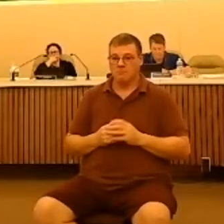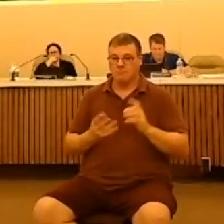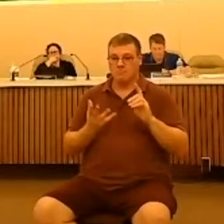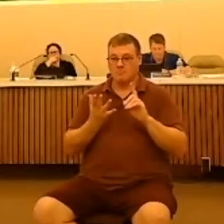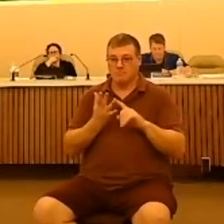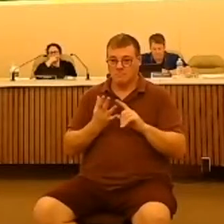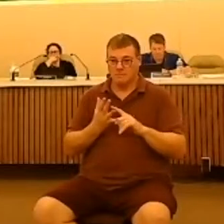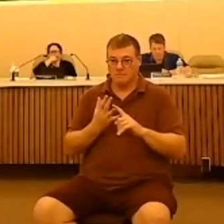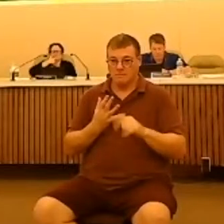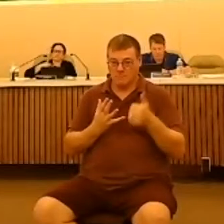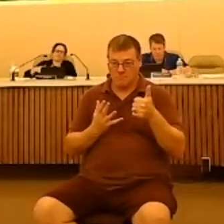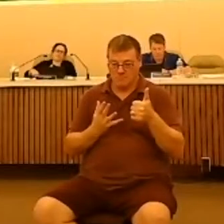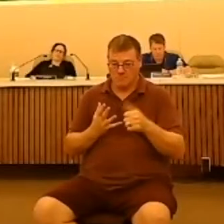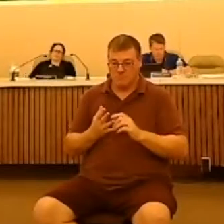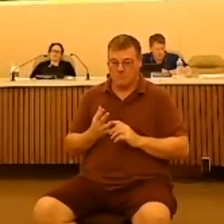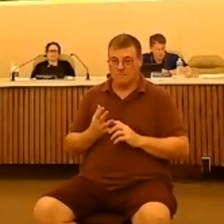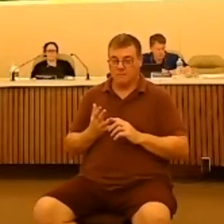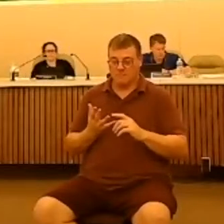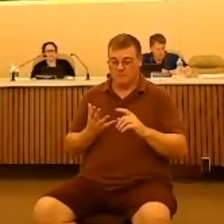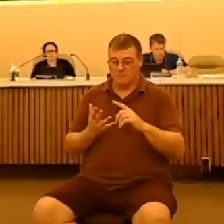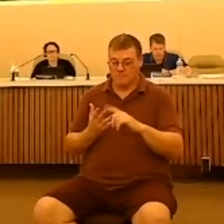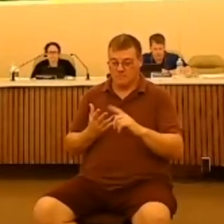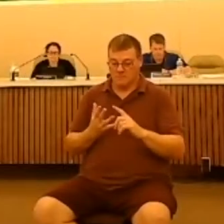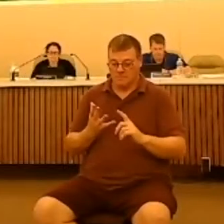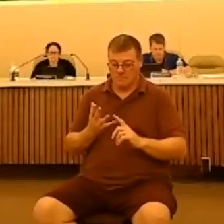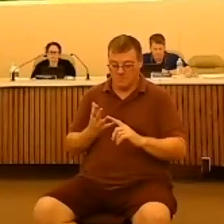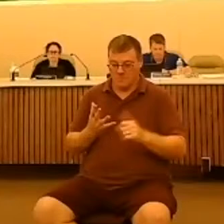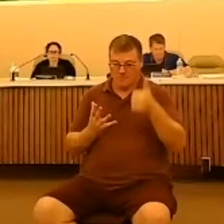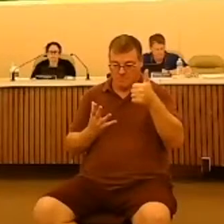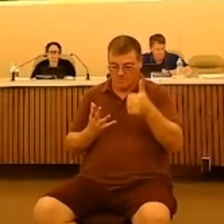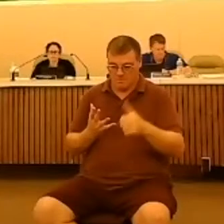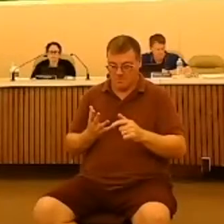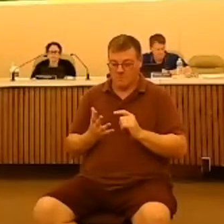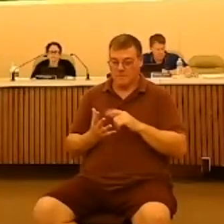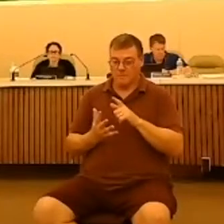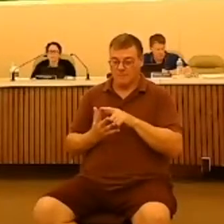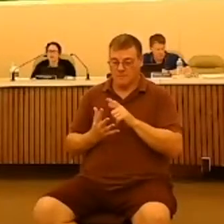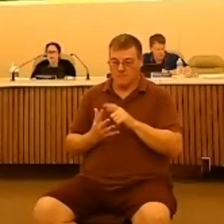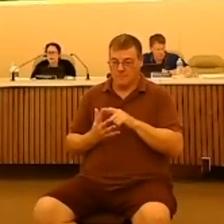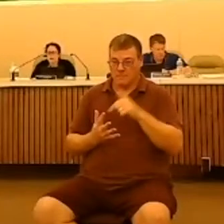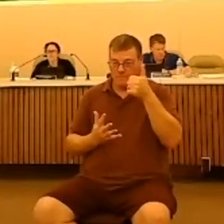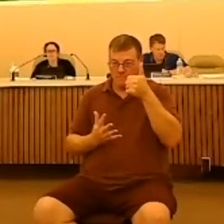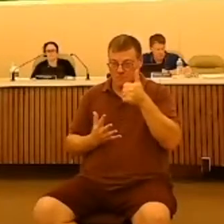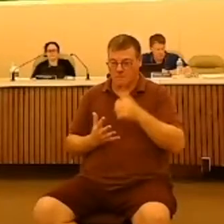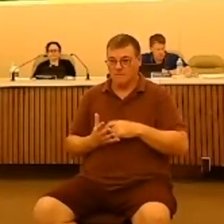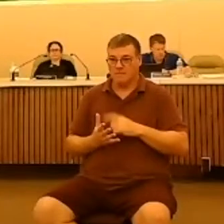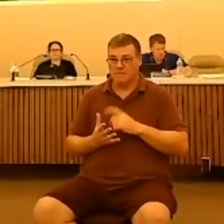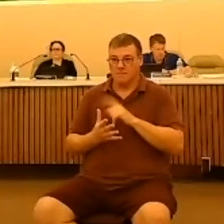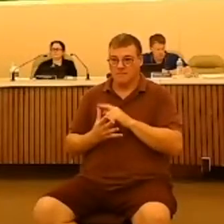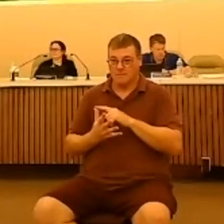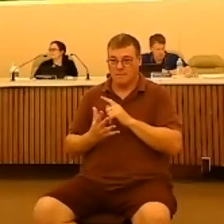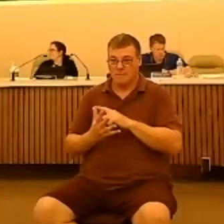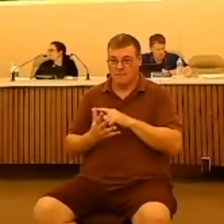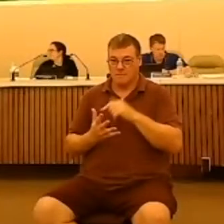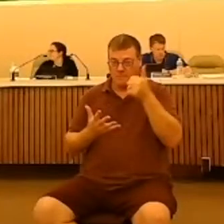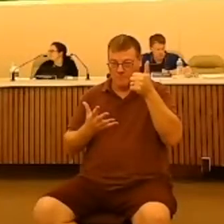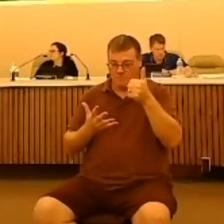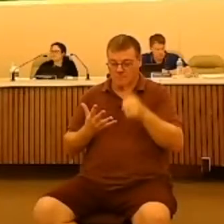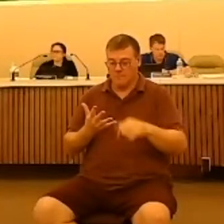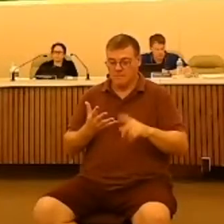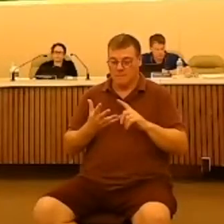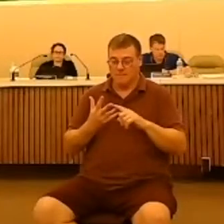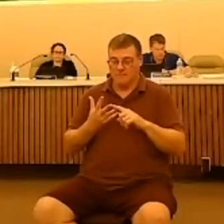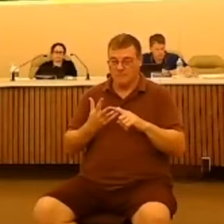Councilmember Barley, Aye. Councilmember Stafford, Aye. Councilmember Safranek, Aye. Councilmember Bolsner,